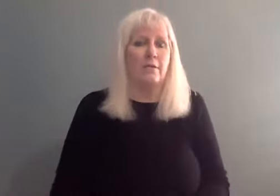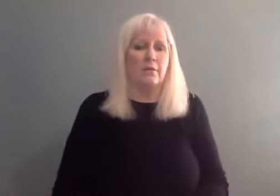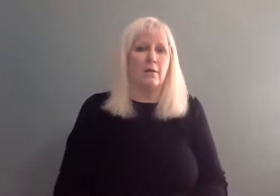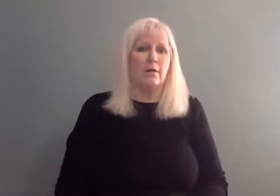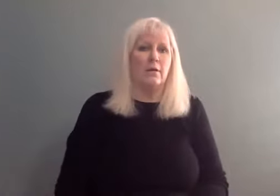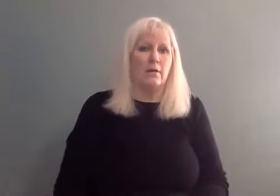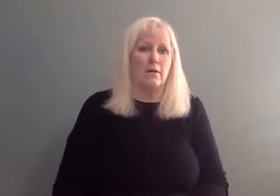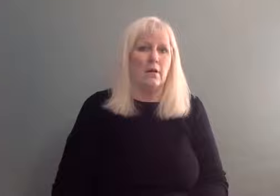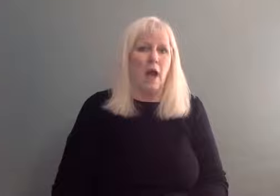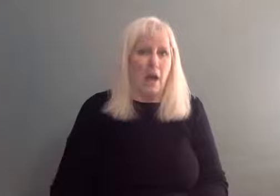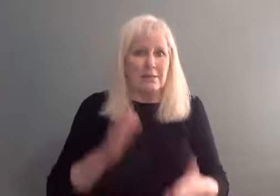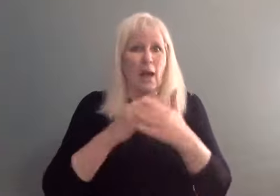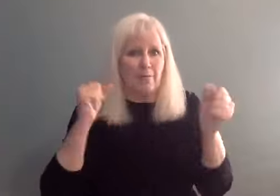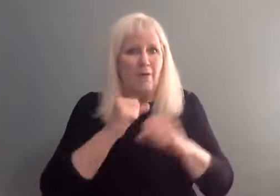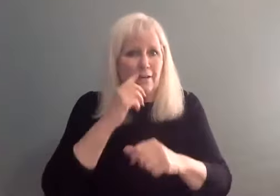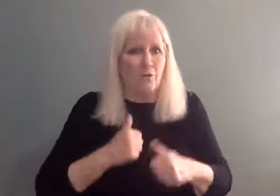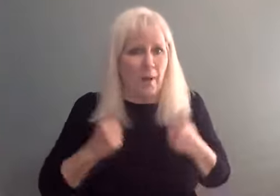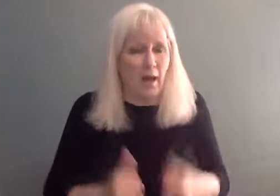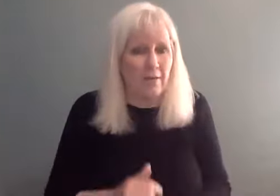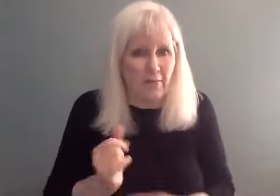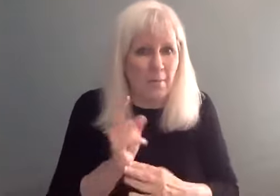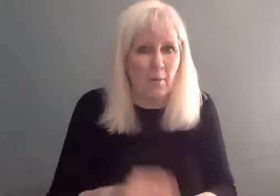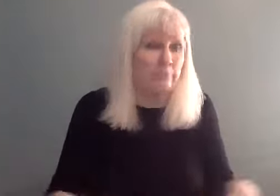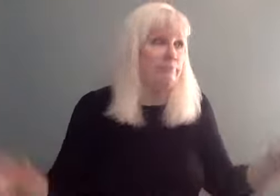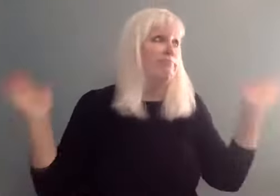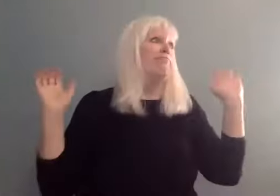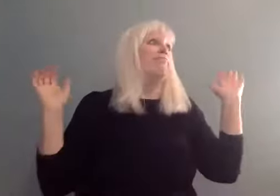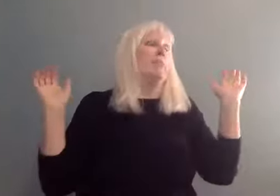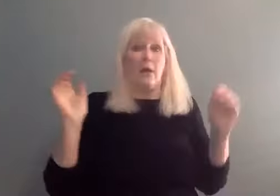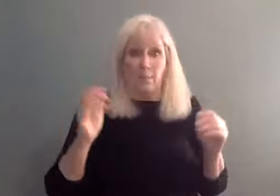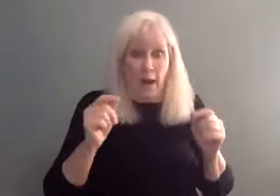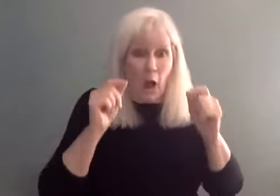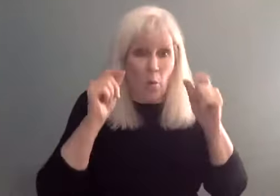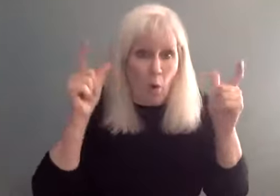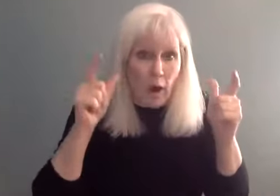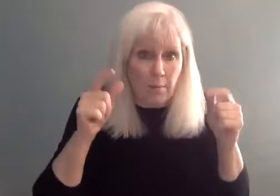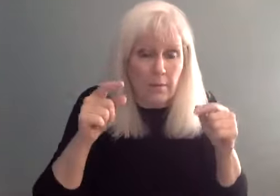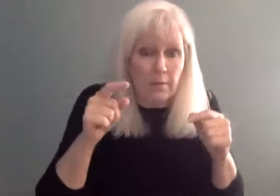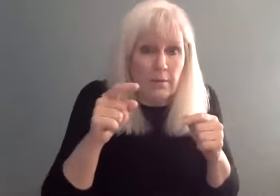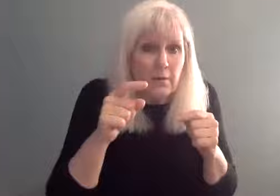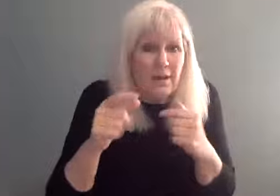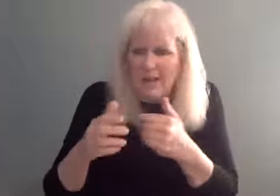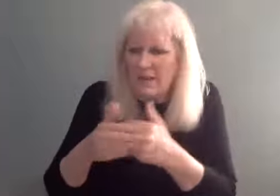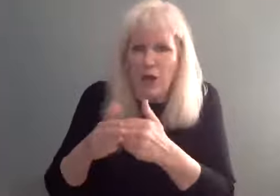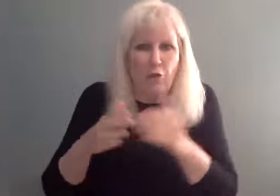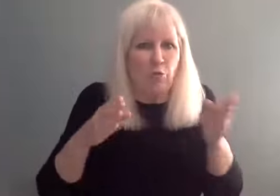life. And after I woke up in the sand, face down off the side of the road, I had a